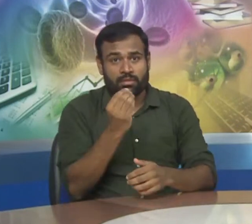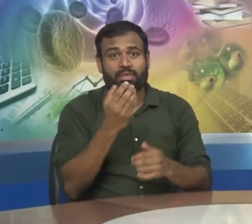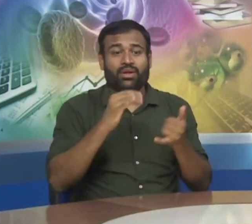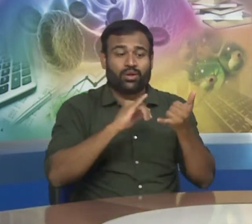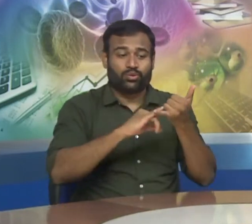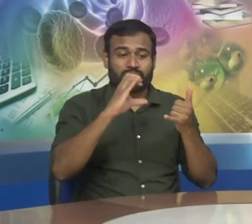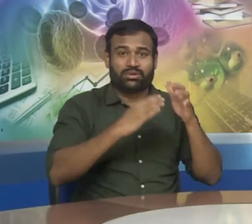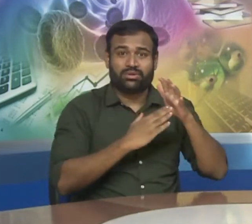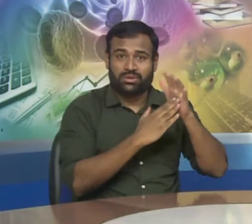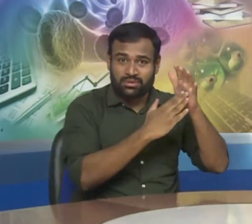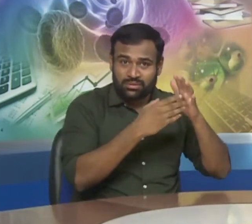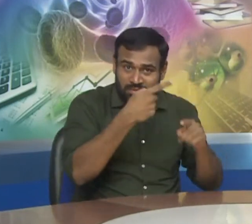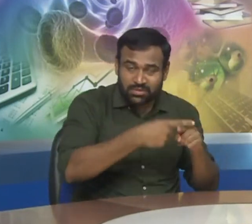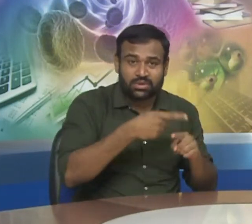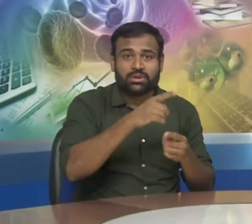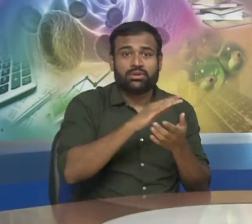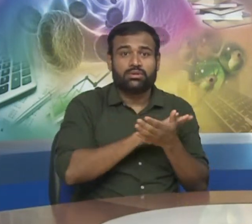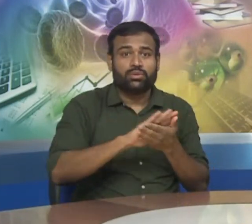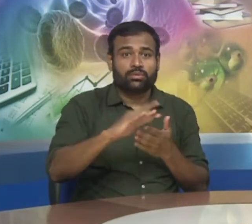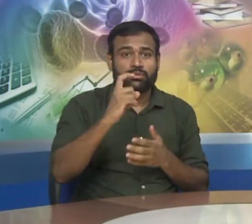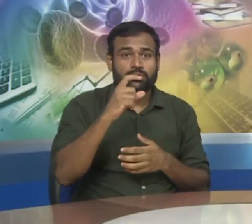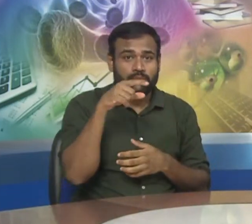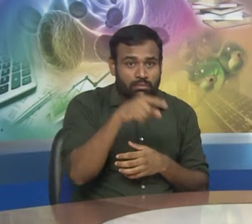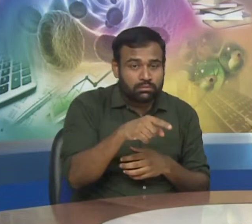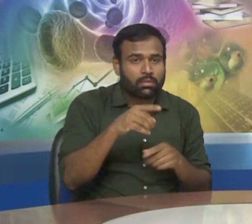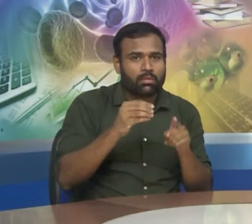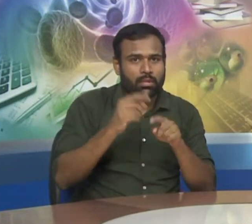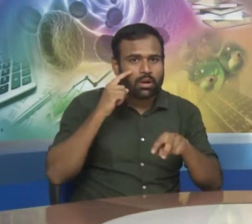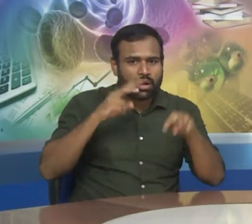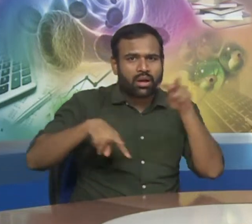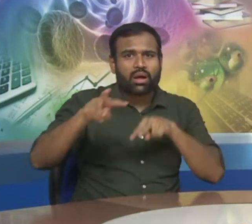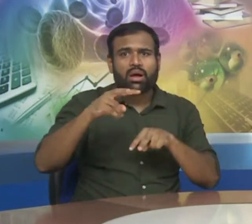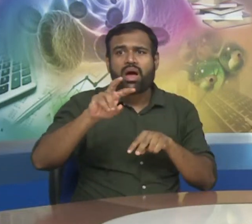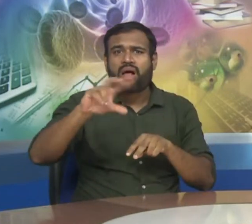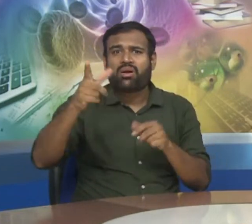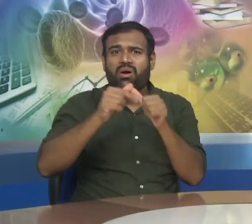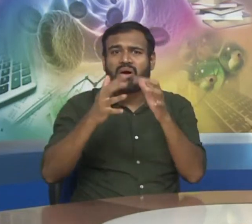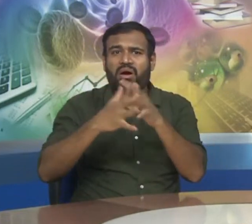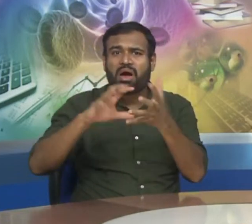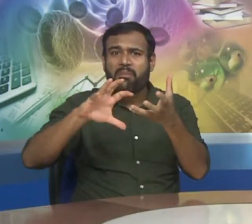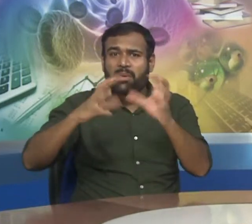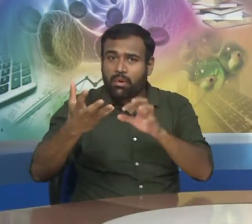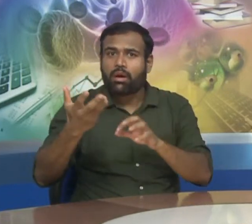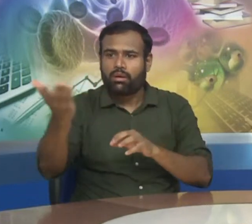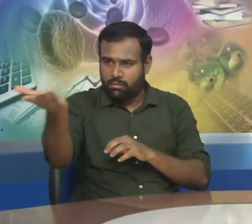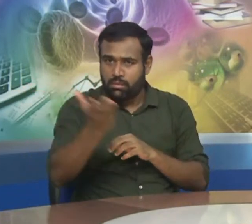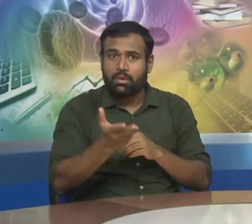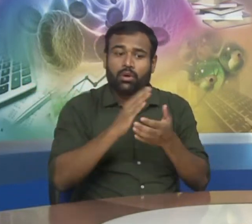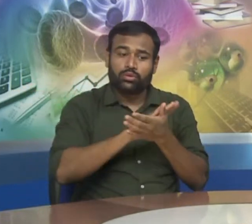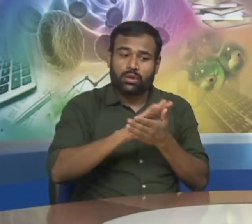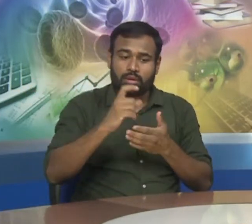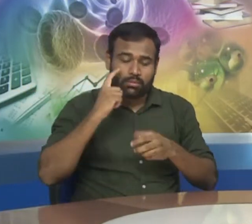The Supreme Court or High Court may get an opportunity to review a law in another situation also.